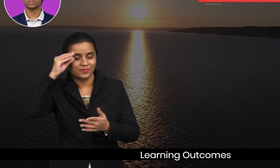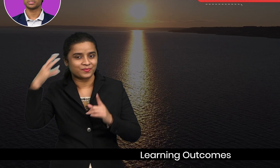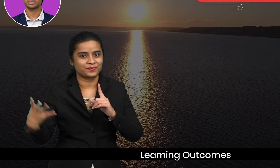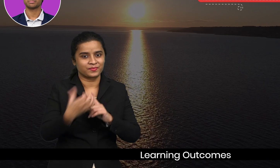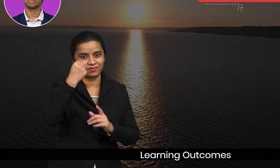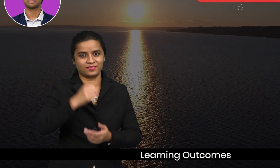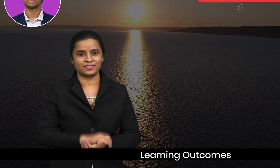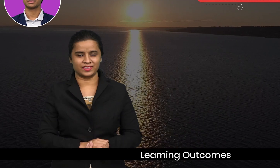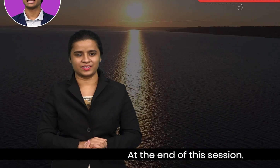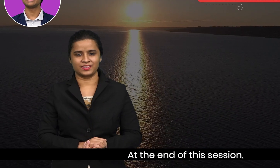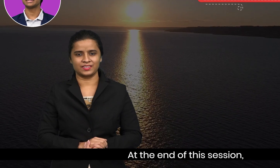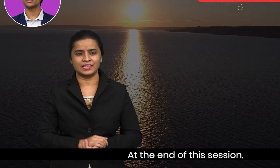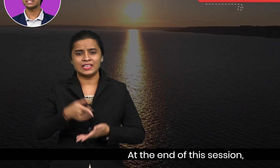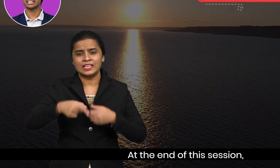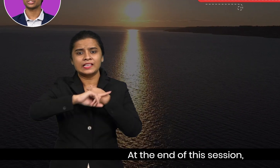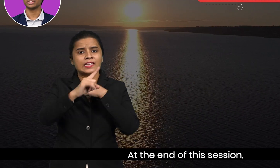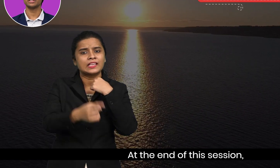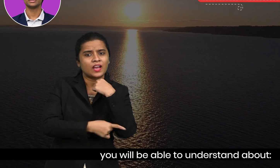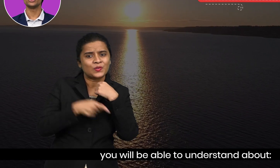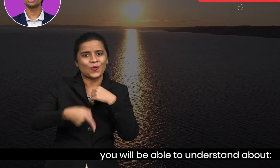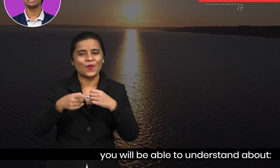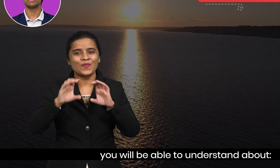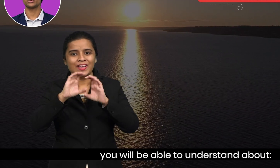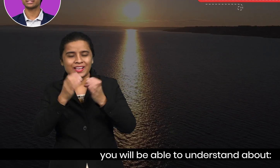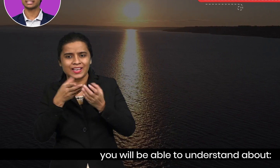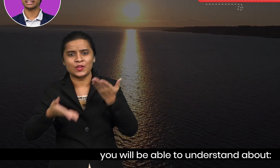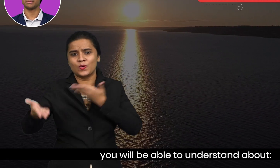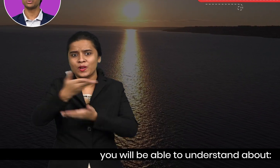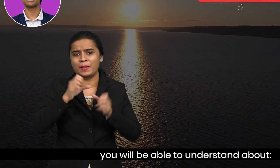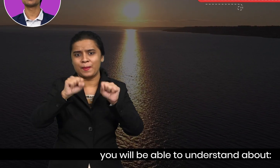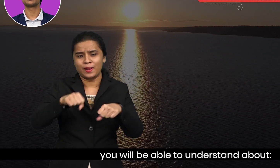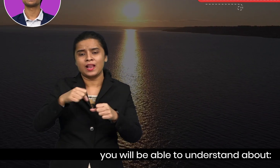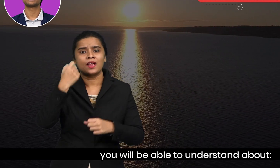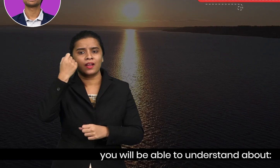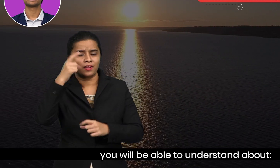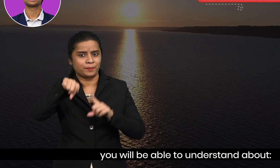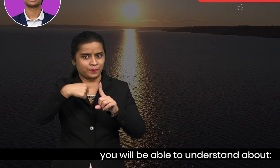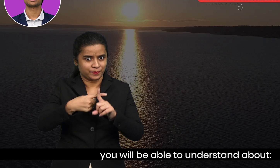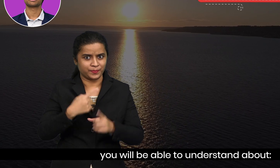Learning outcomes. At the end of this session, you will be able to understand about